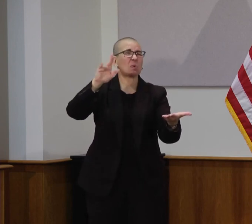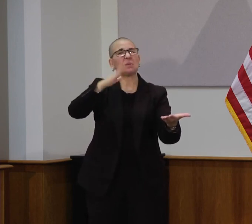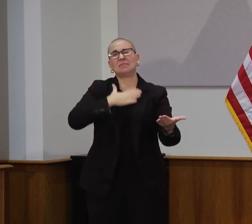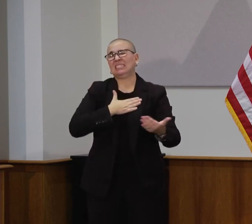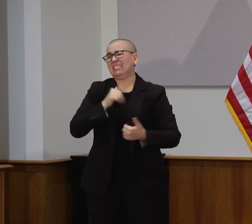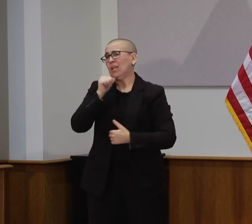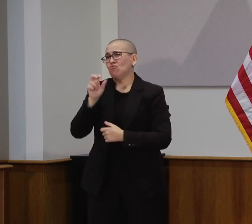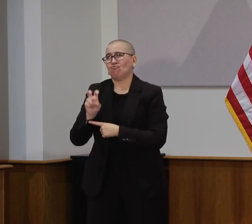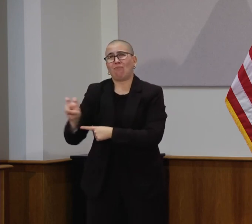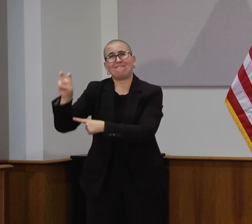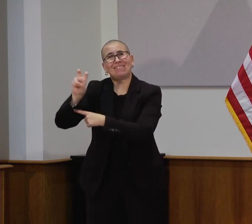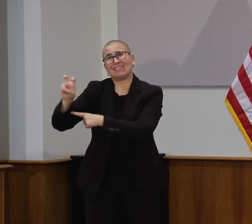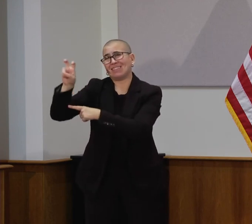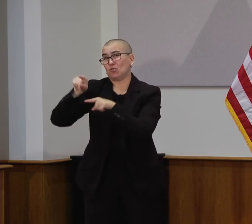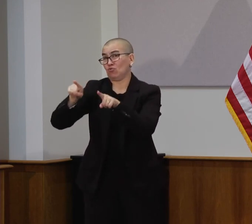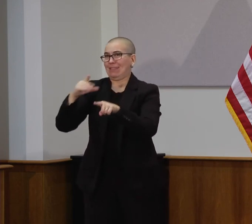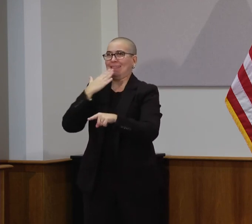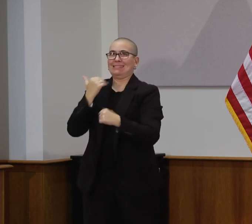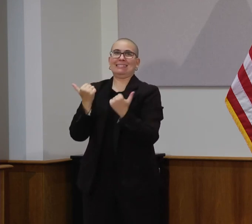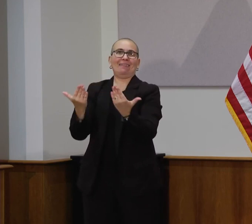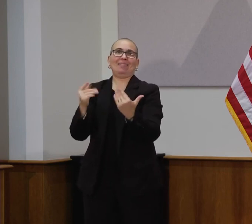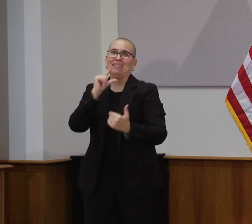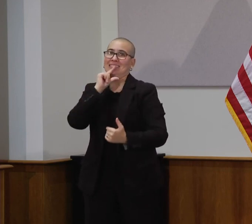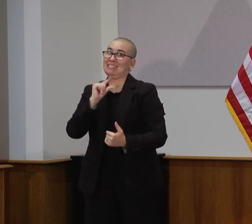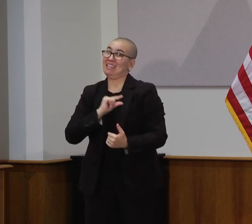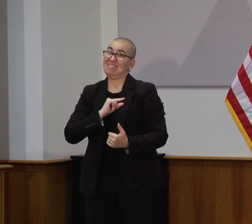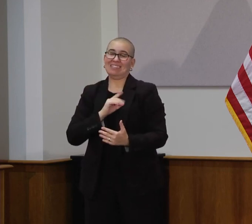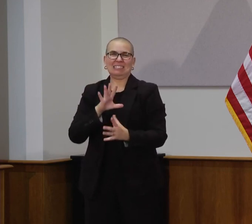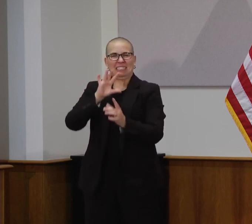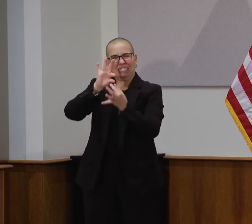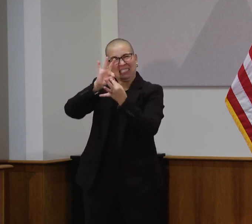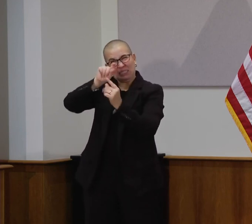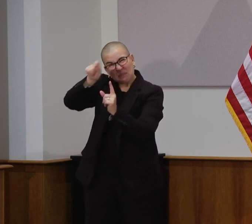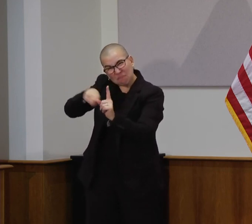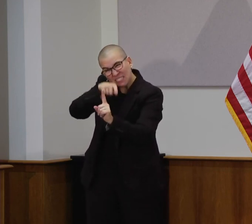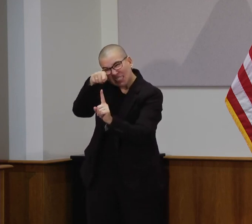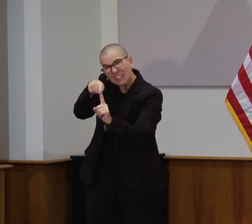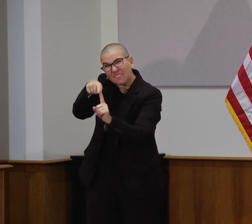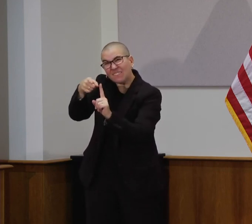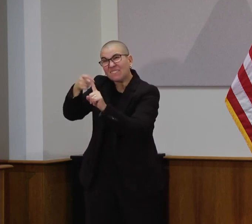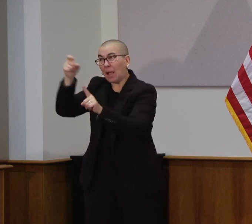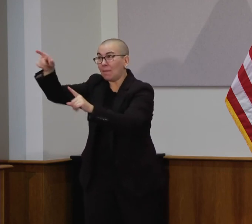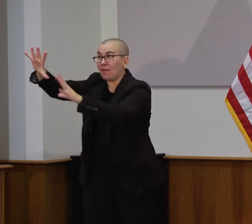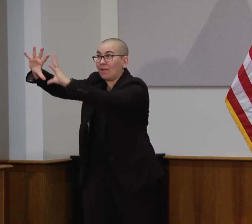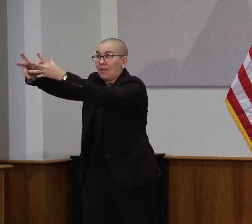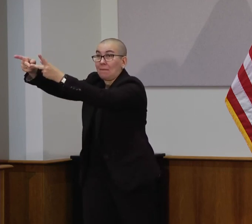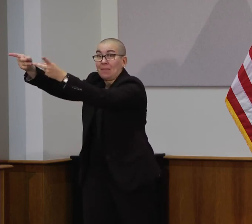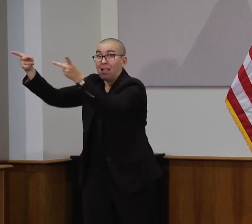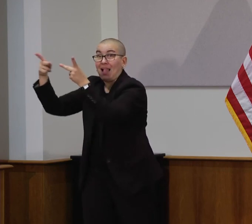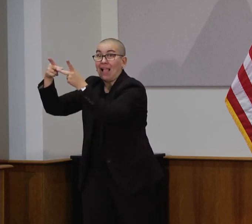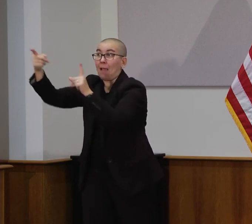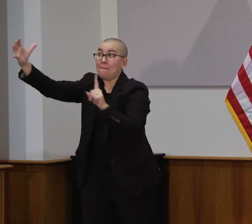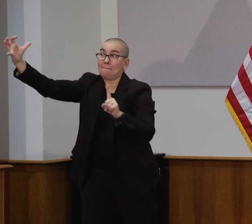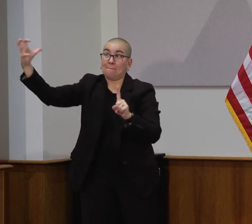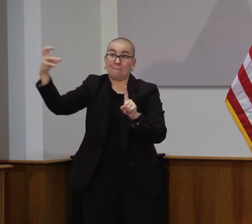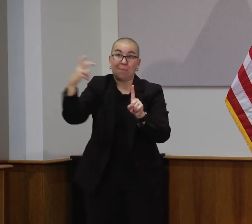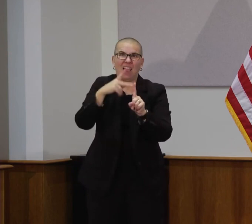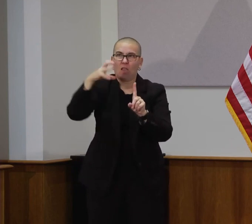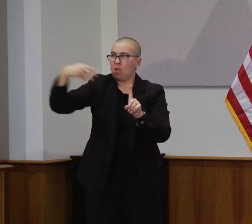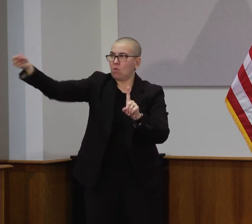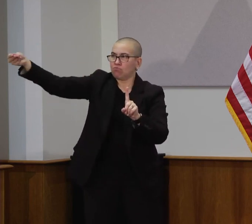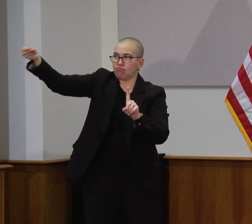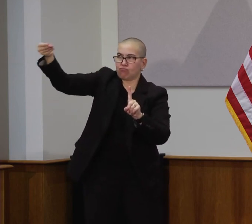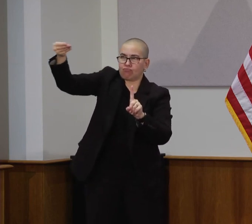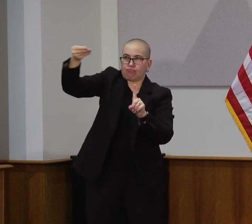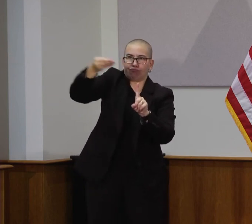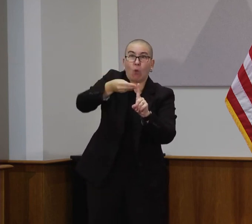break, especially if you plan to return back to campus after break. We encourage you to either go home